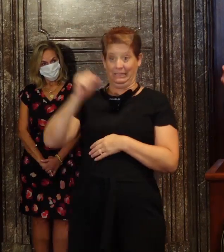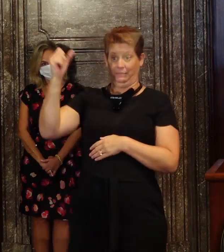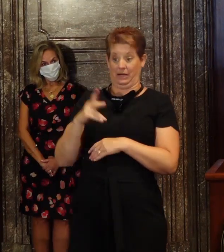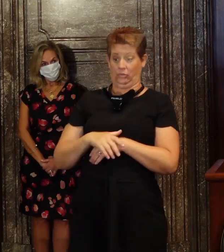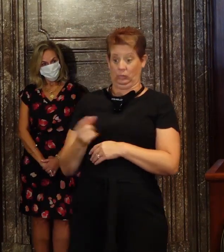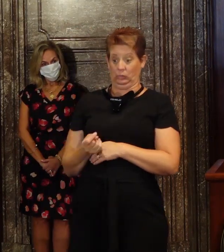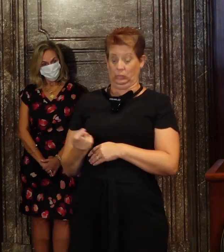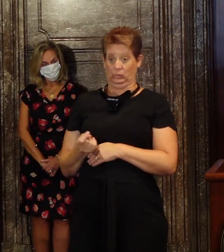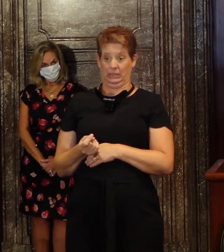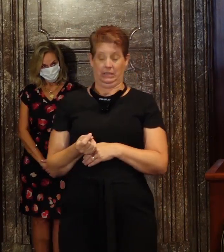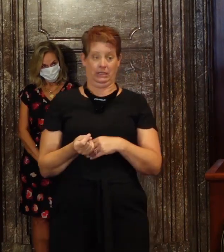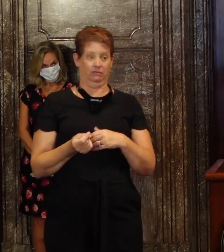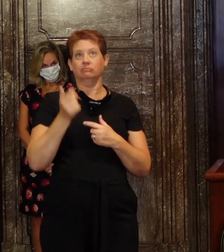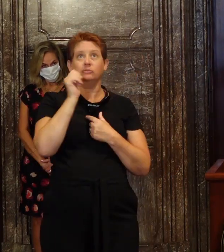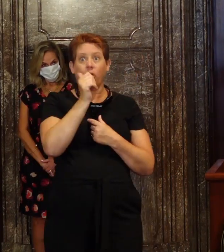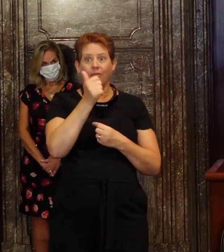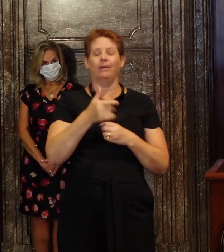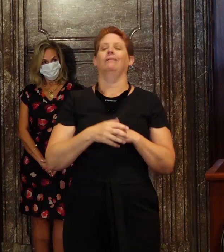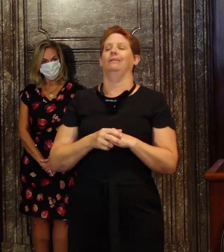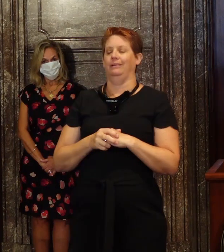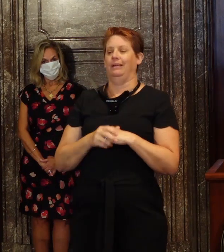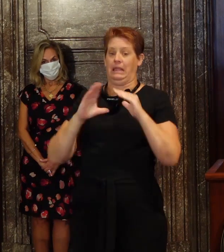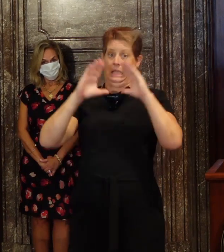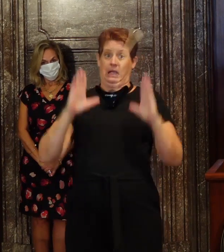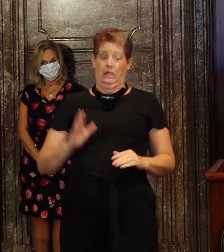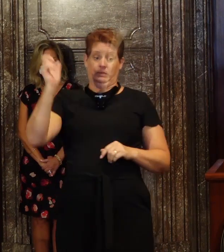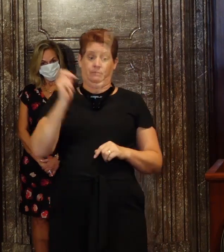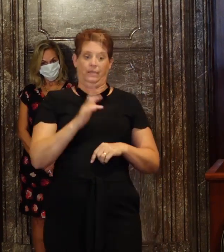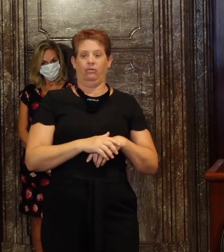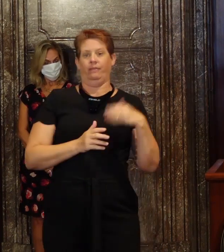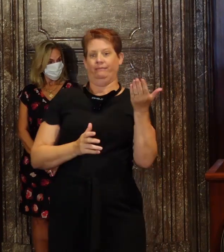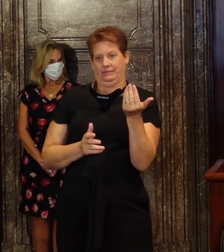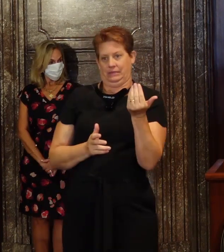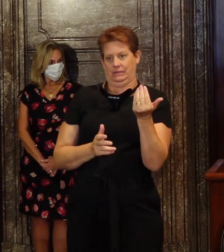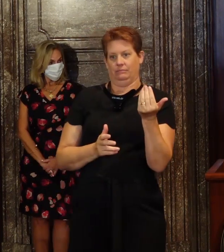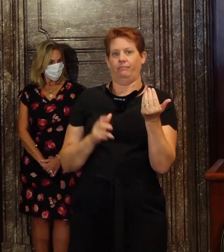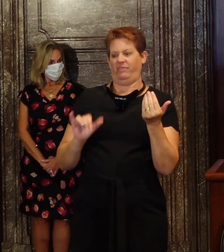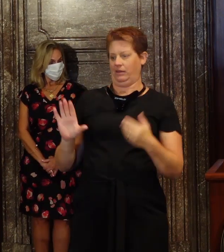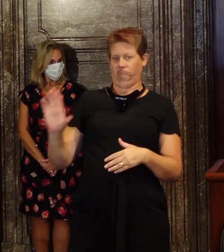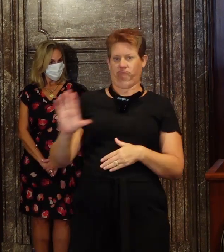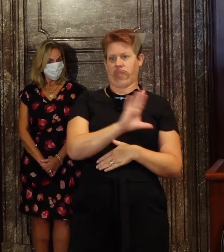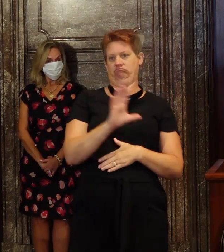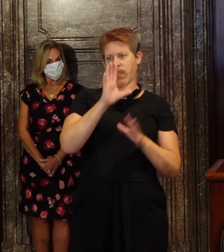and tomorrow, and the House will be back on the 15th. Those will be questions that